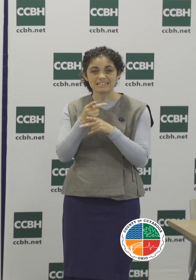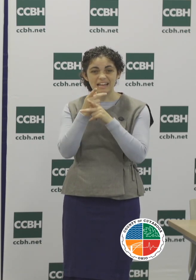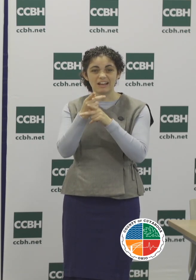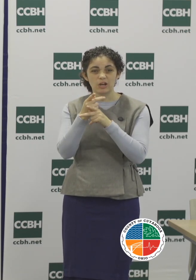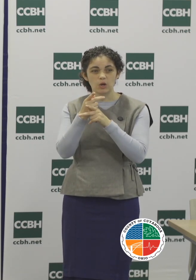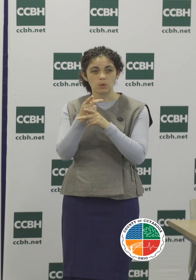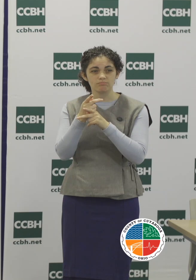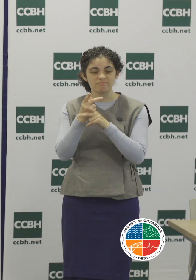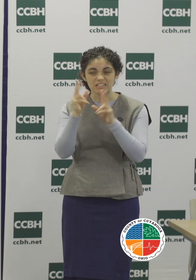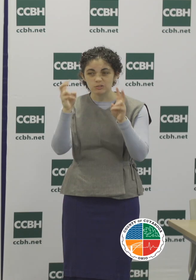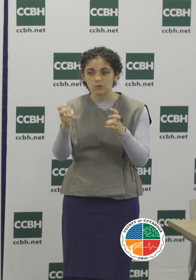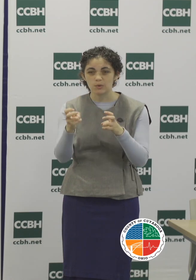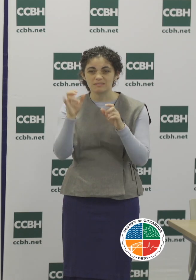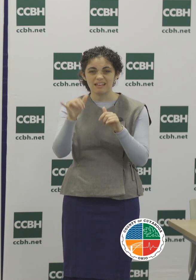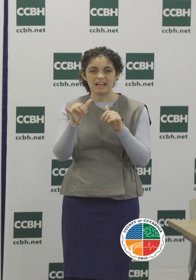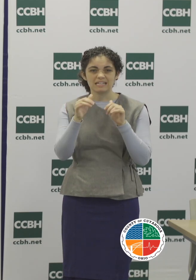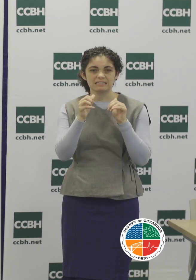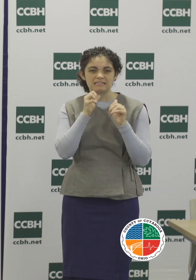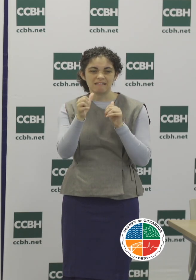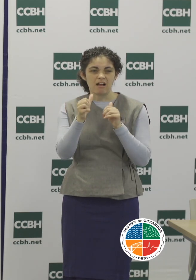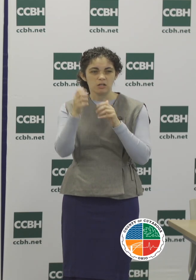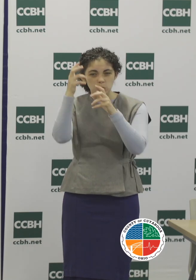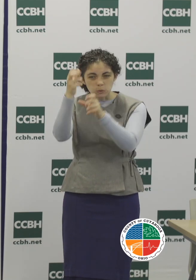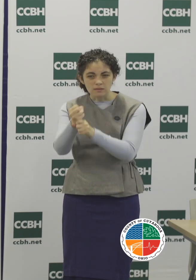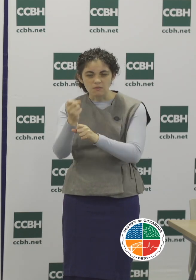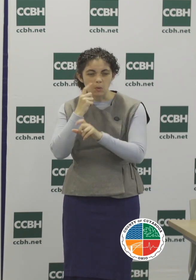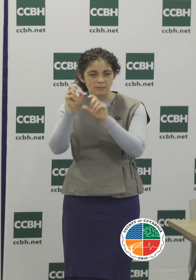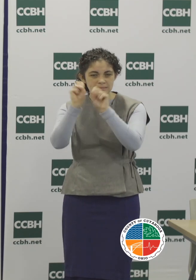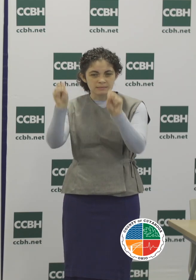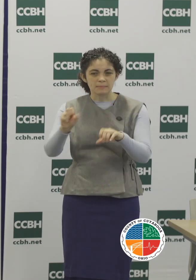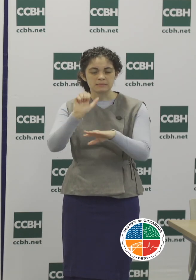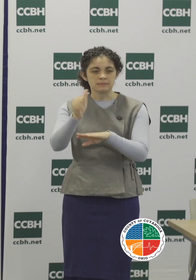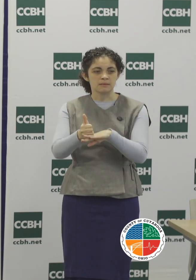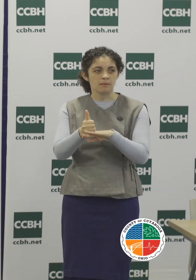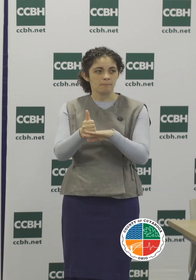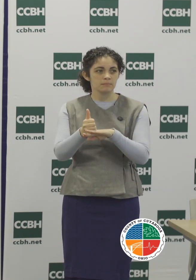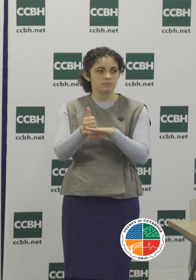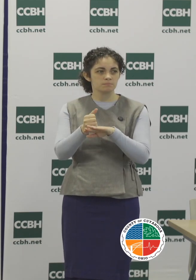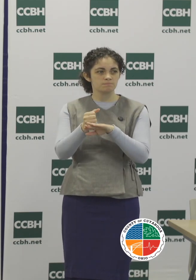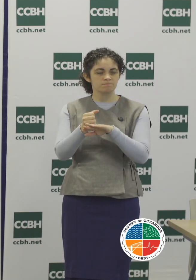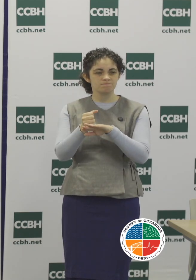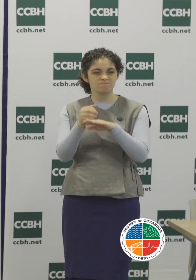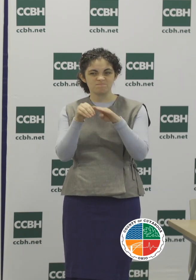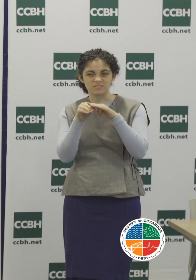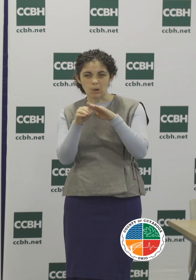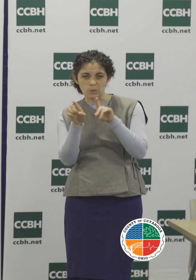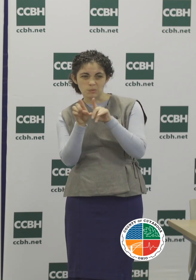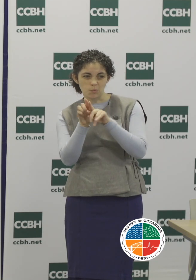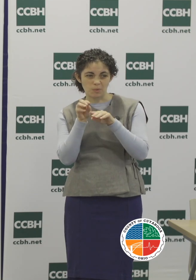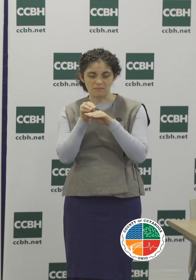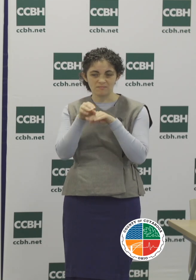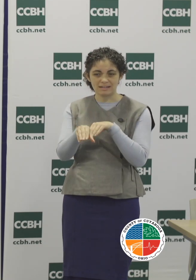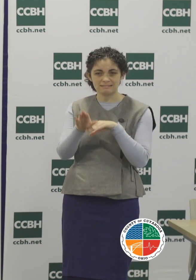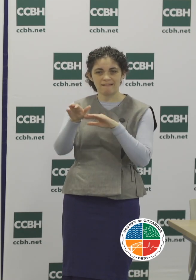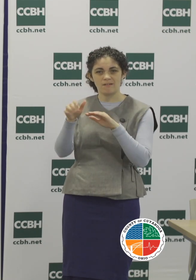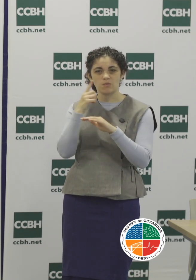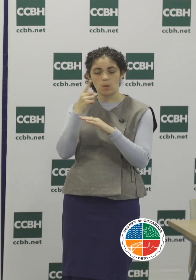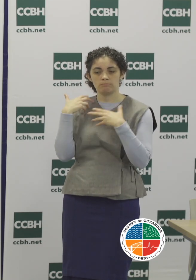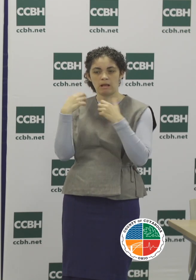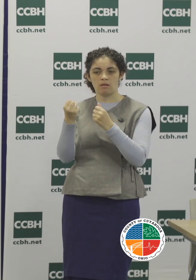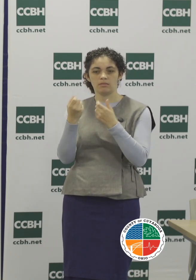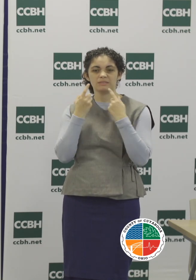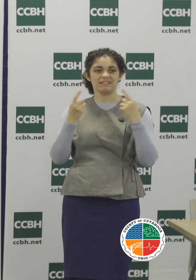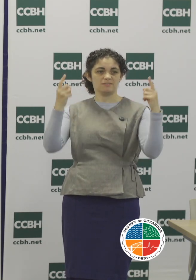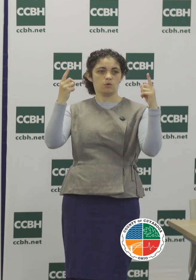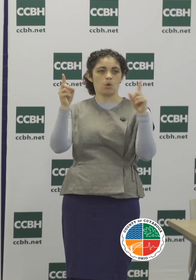in seeking care, distrust of systems, all those may have impacts on health outcomes,